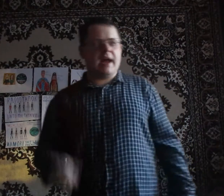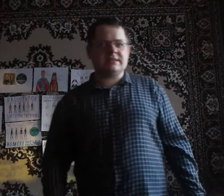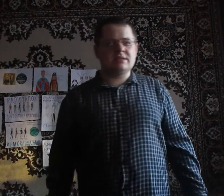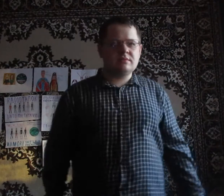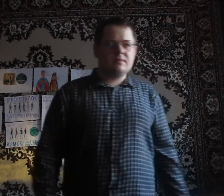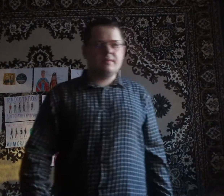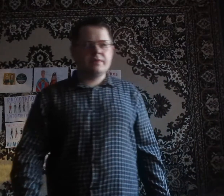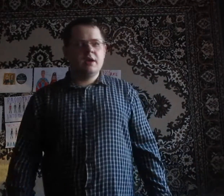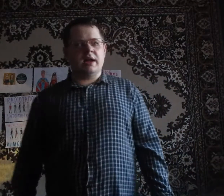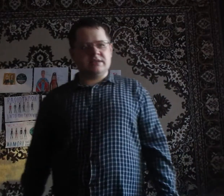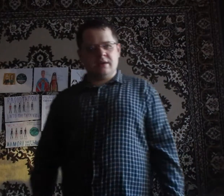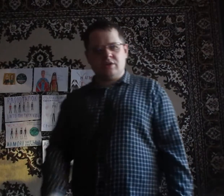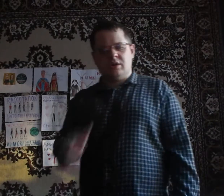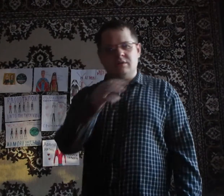fast. I die on a real